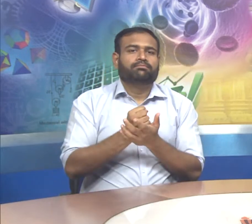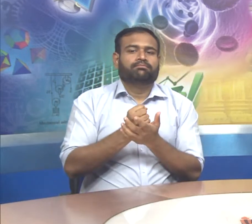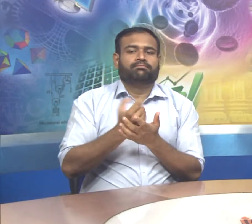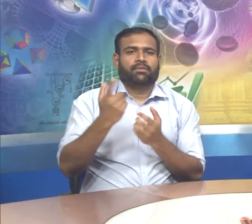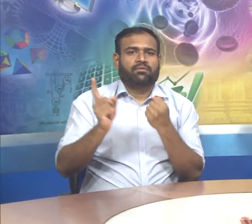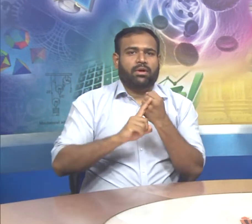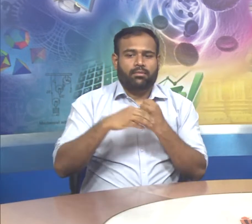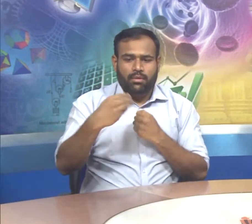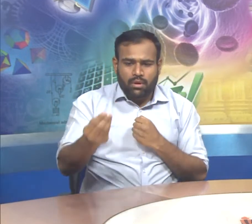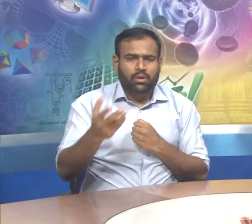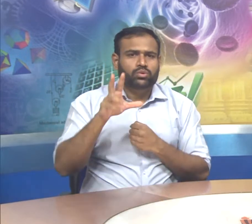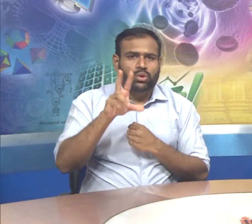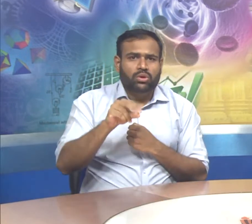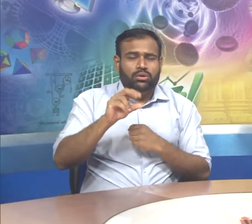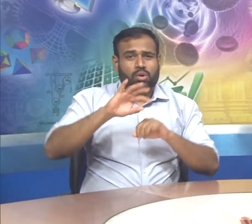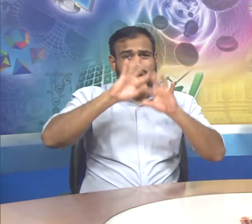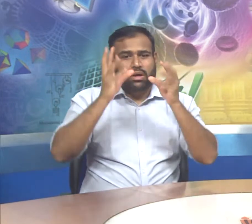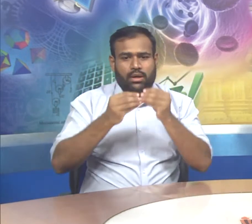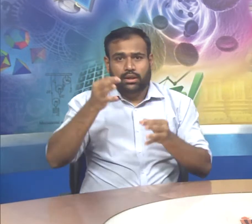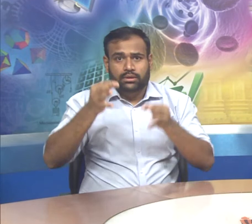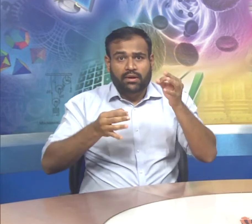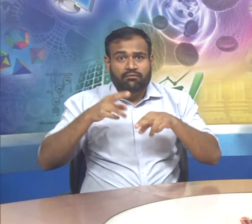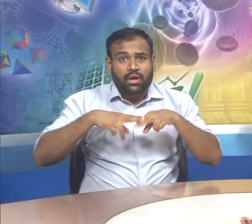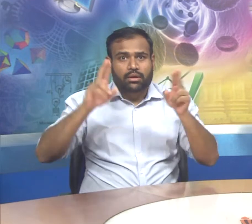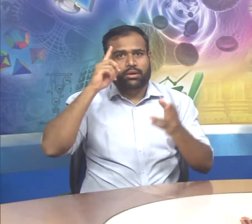is called its jurisdiction.